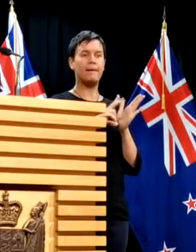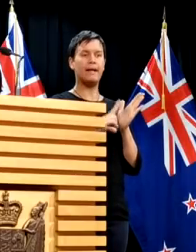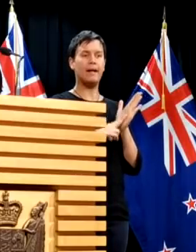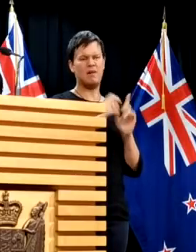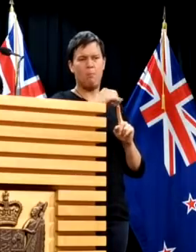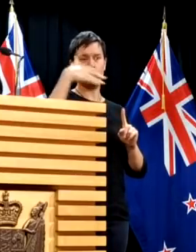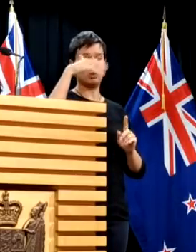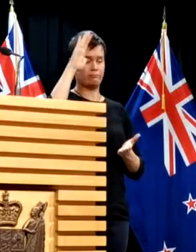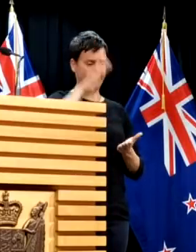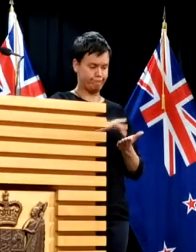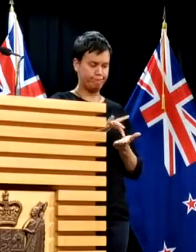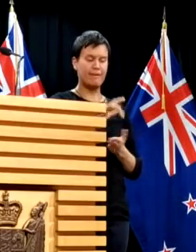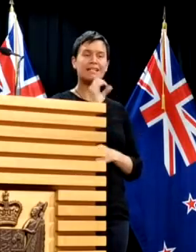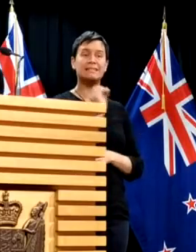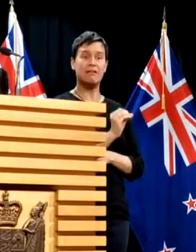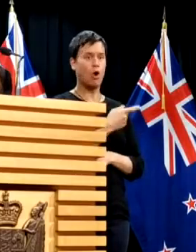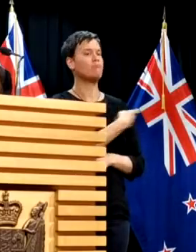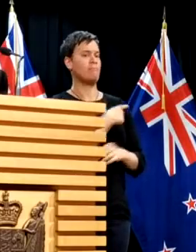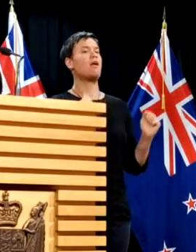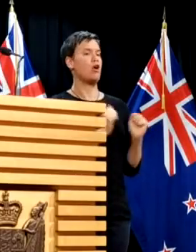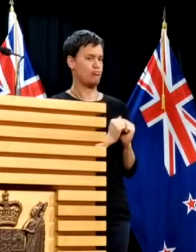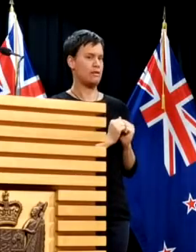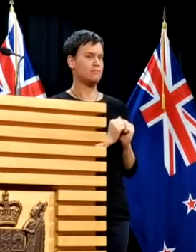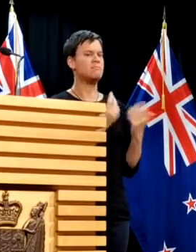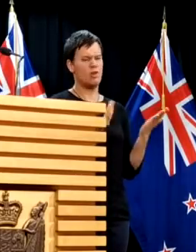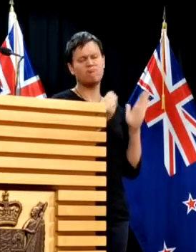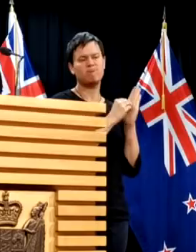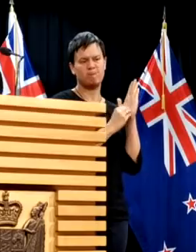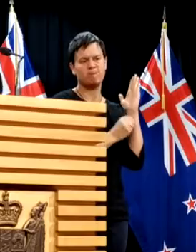ideas we want to work on together.